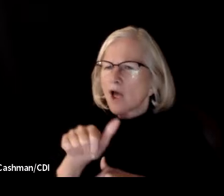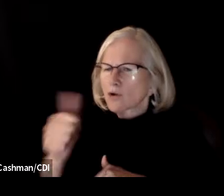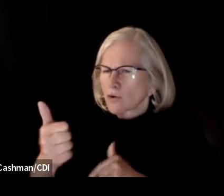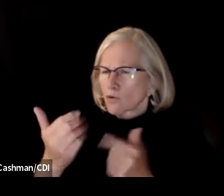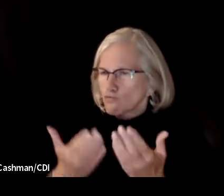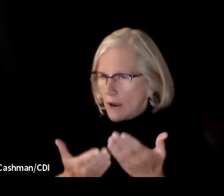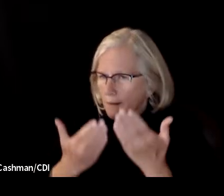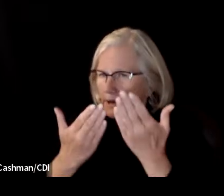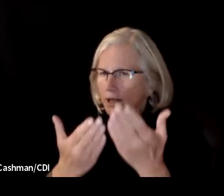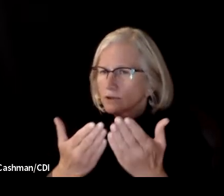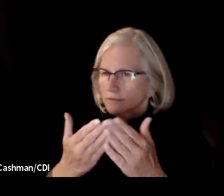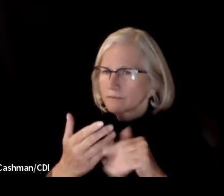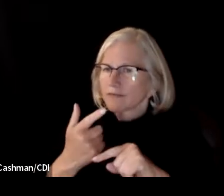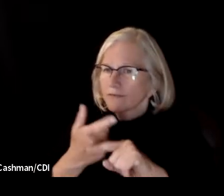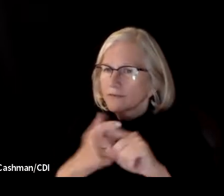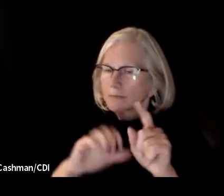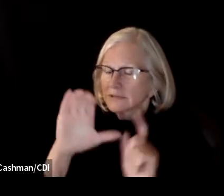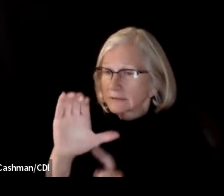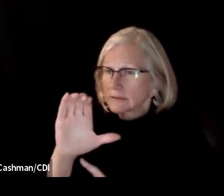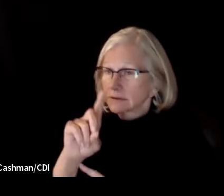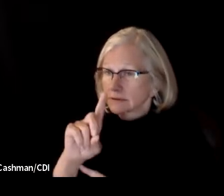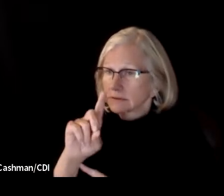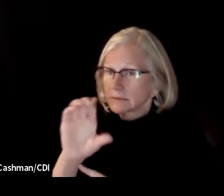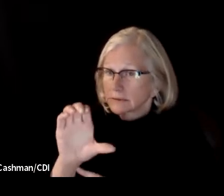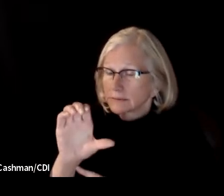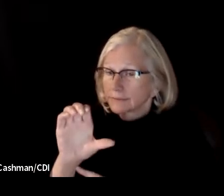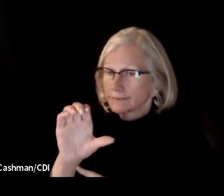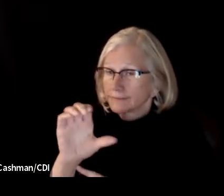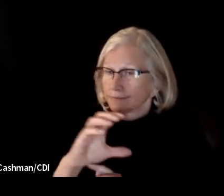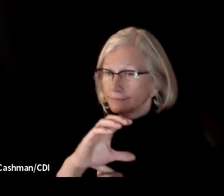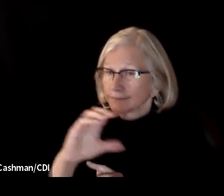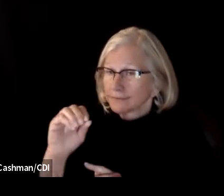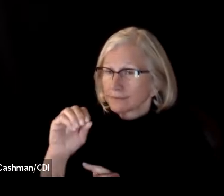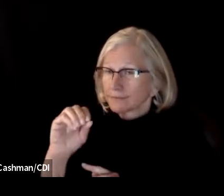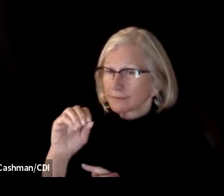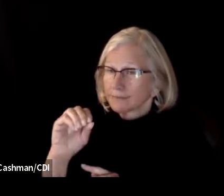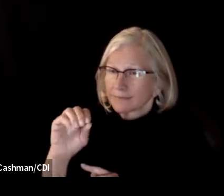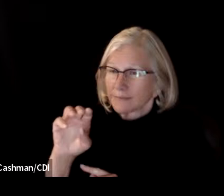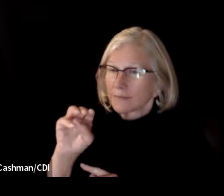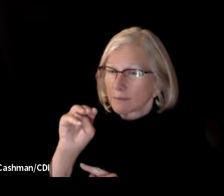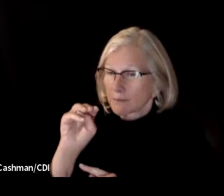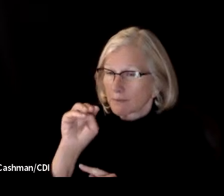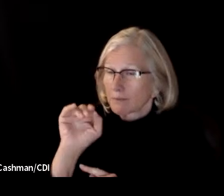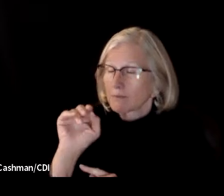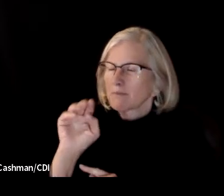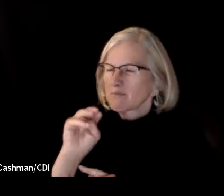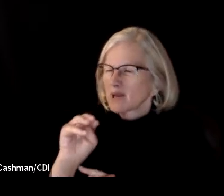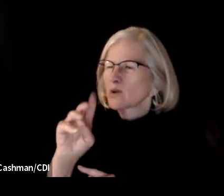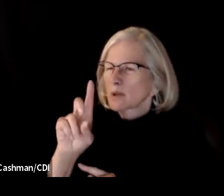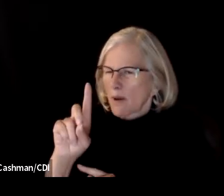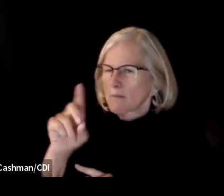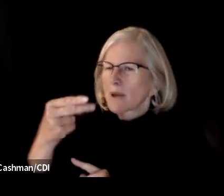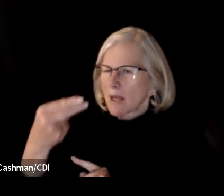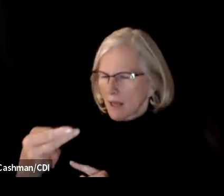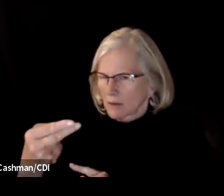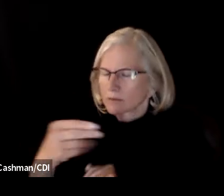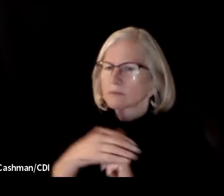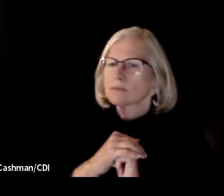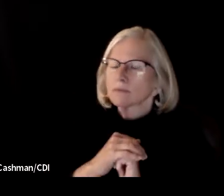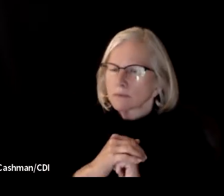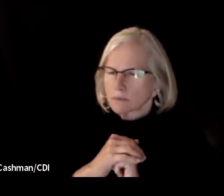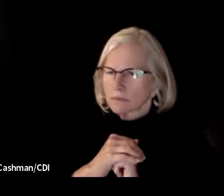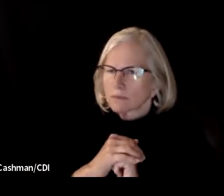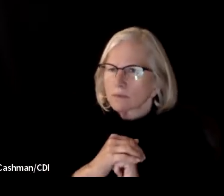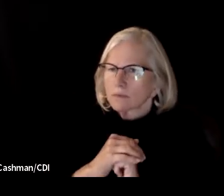the CDC as well as our Department of Health colleagues. I think it's important to note that is something that is a strong recommendation for our school